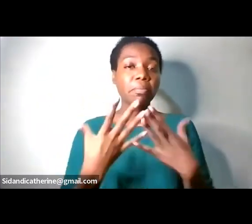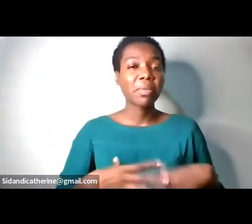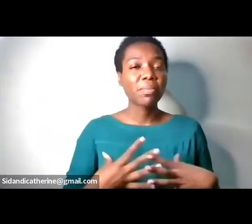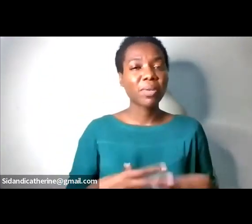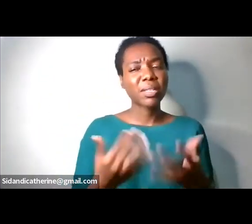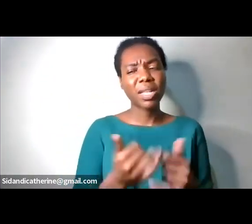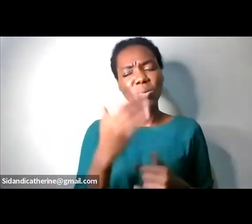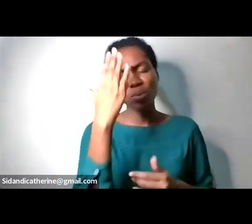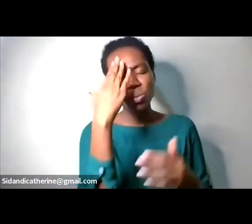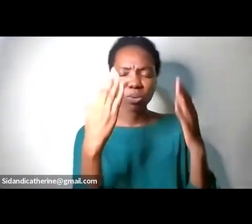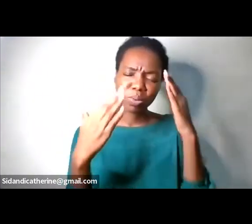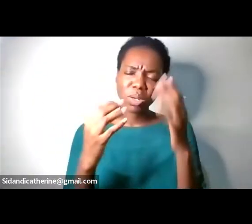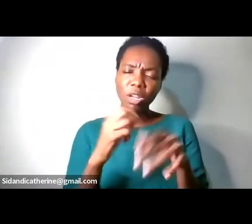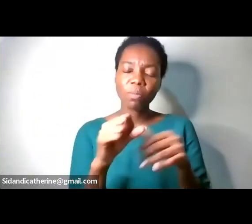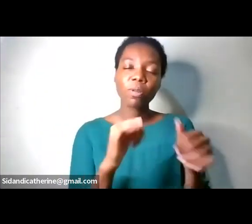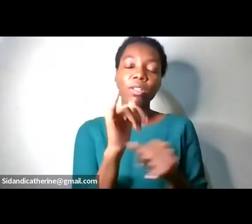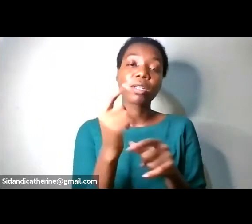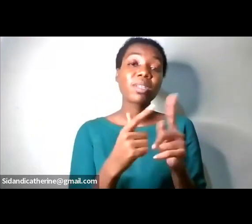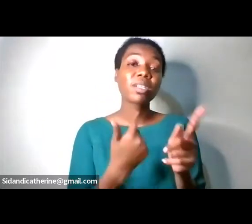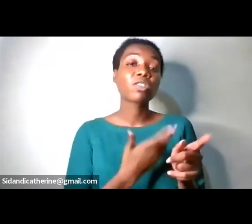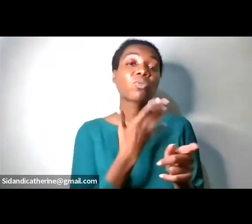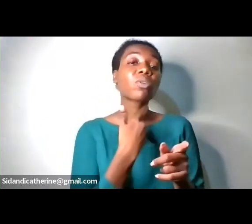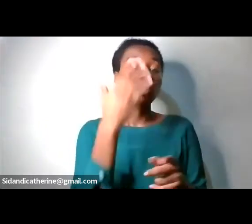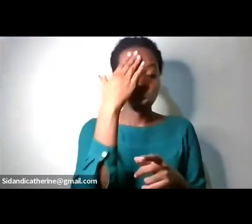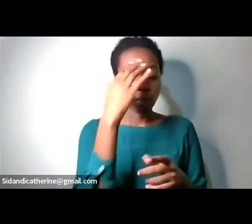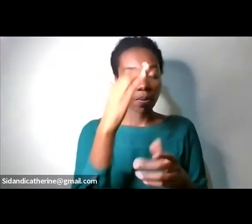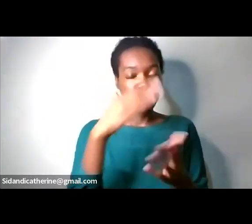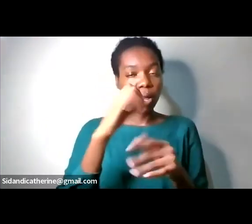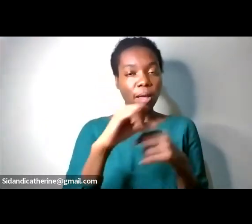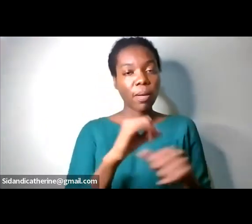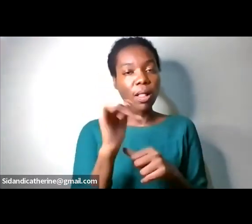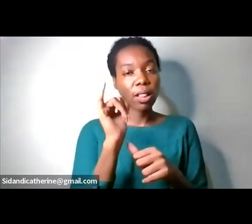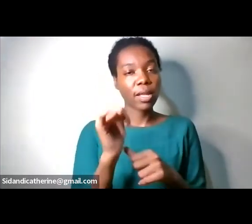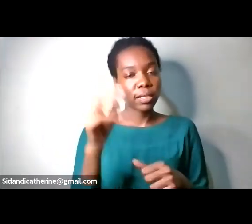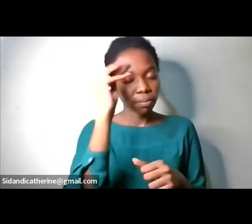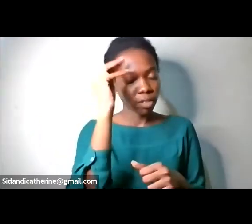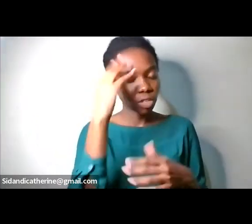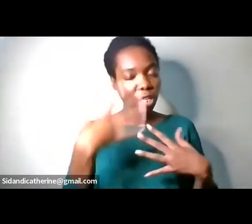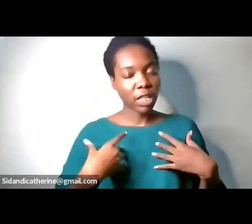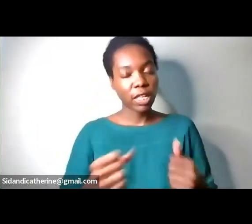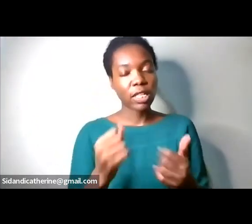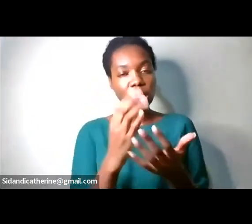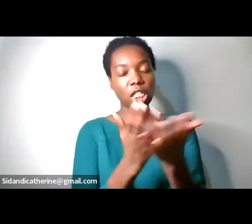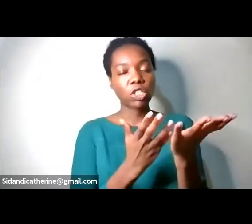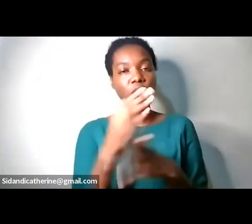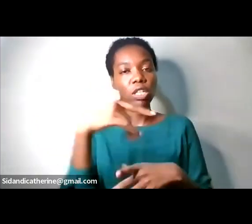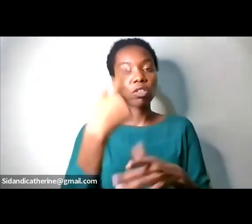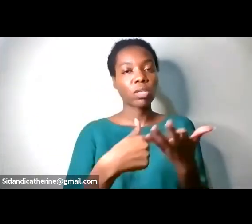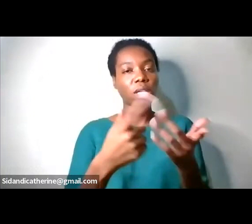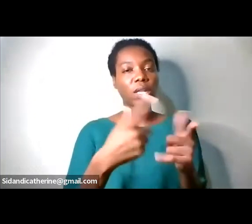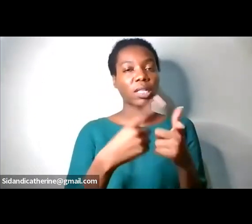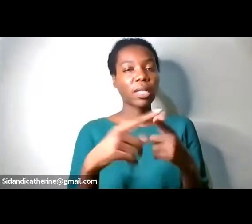discover. And we want to learn more about the illness. It's a mental health session next week. And then we move on to April. We have